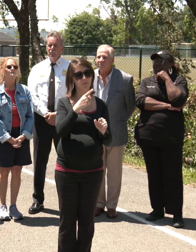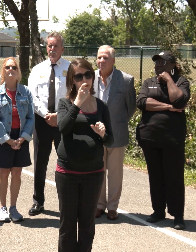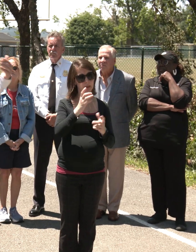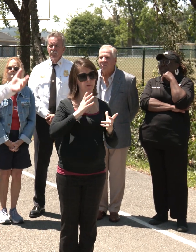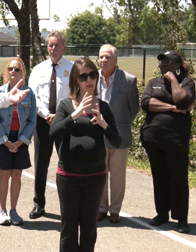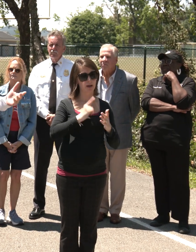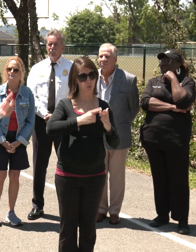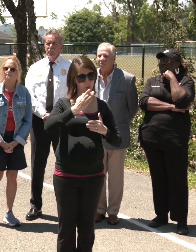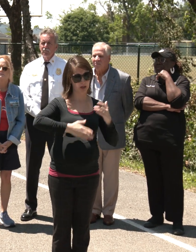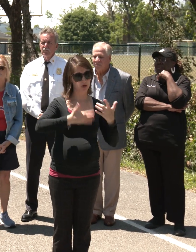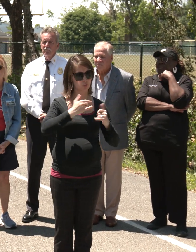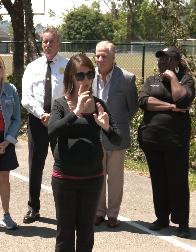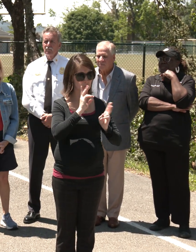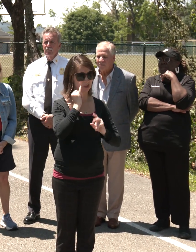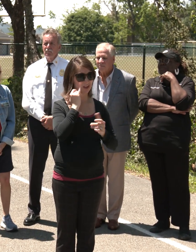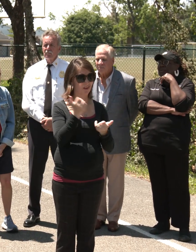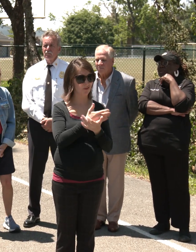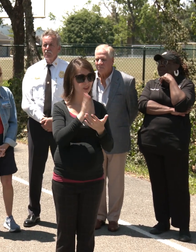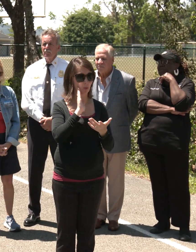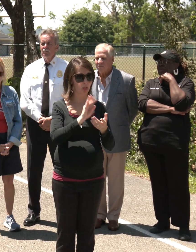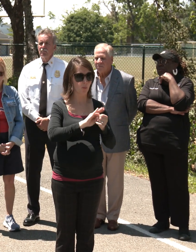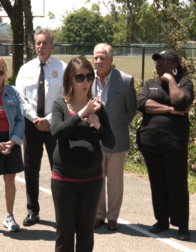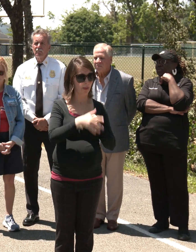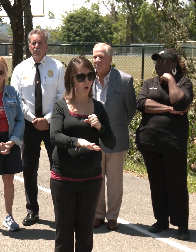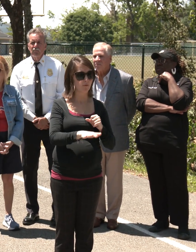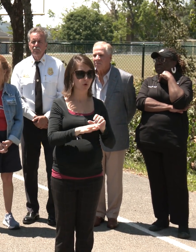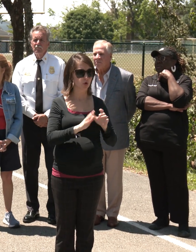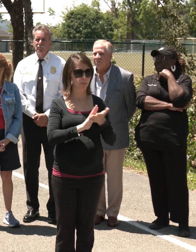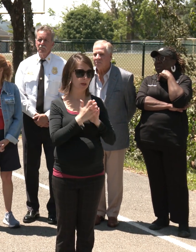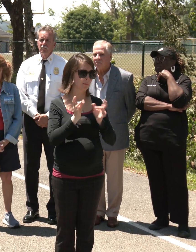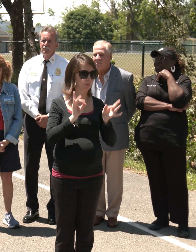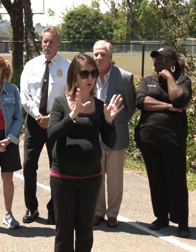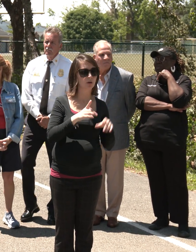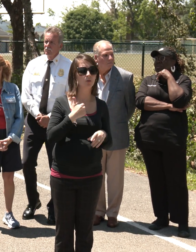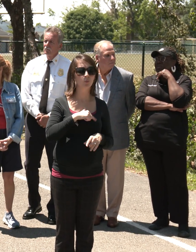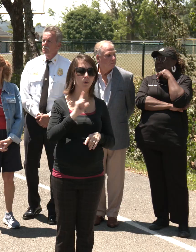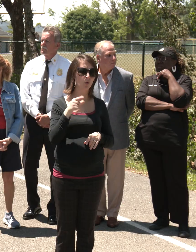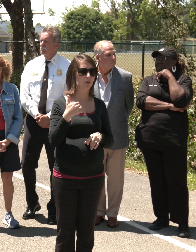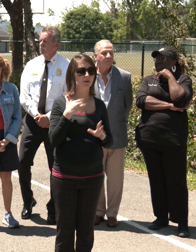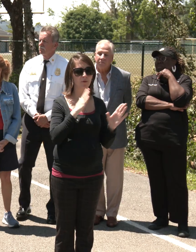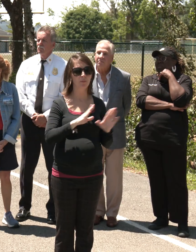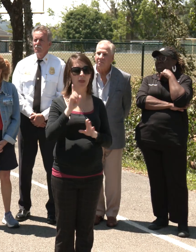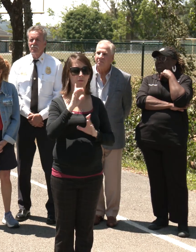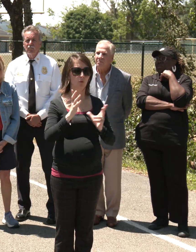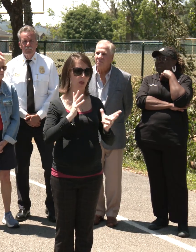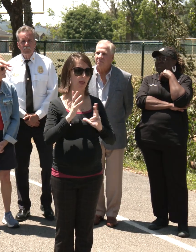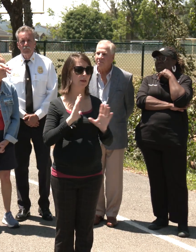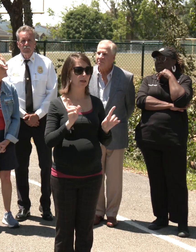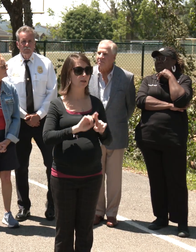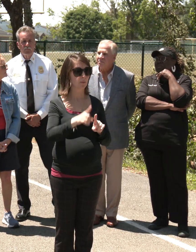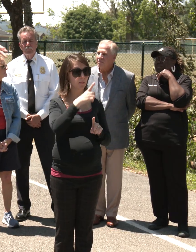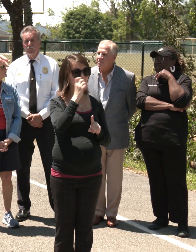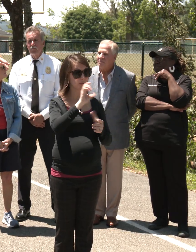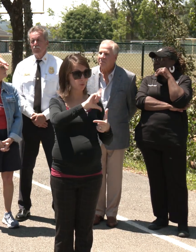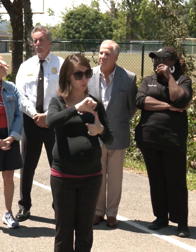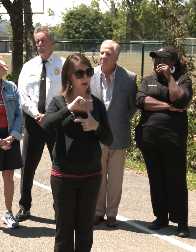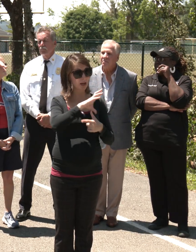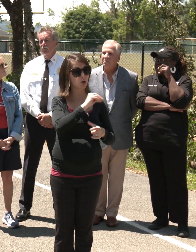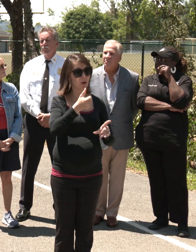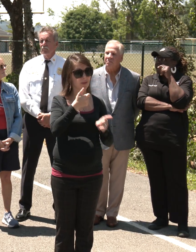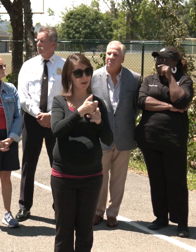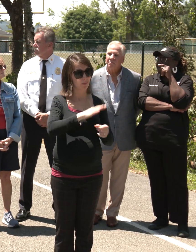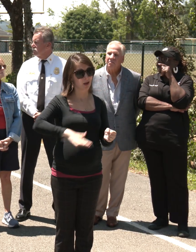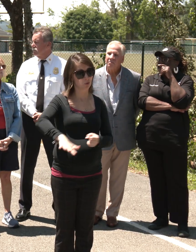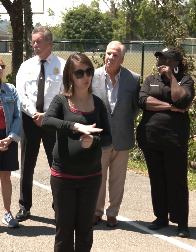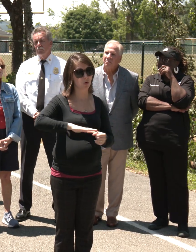weekend, trying to see if things are going to boil over. We always have a plan going into the holidays, but with the tornado and the impact zone,